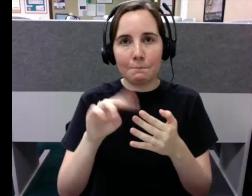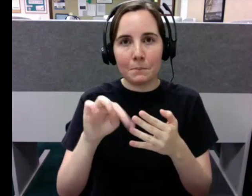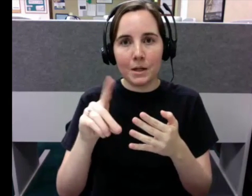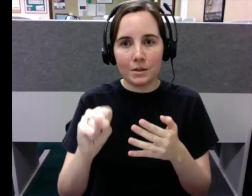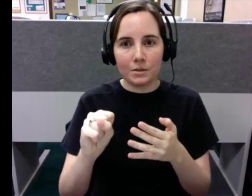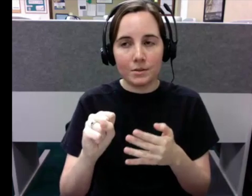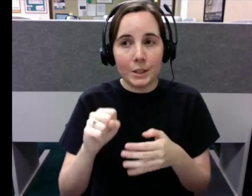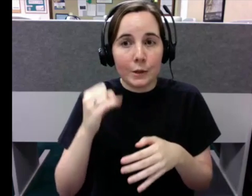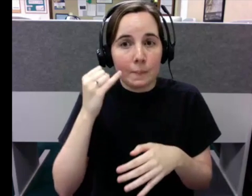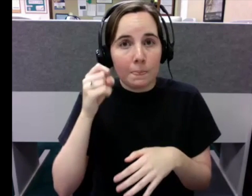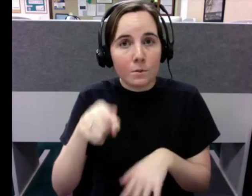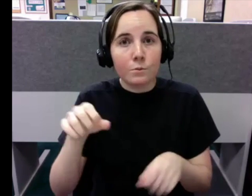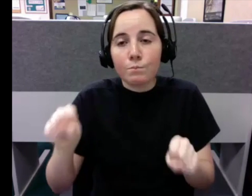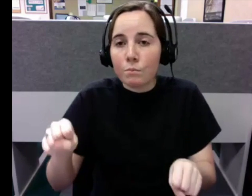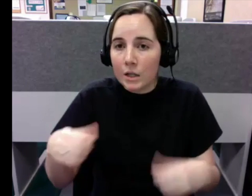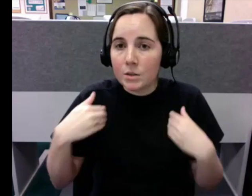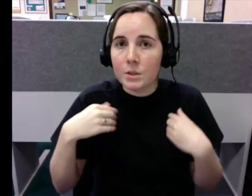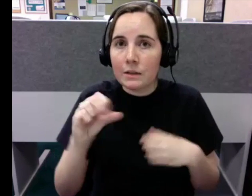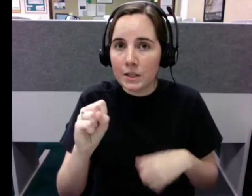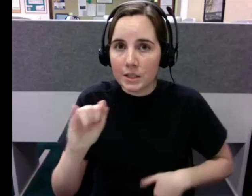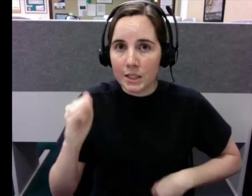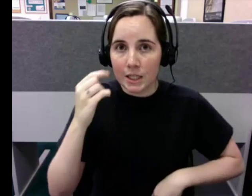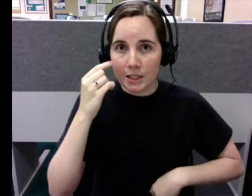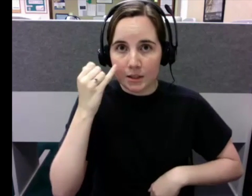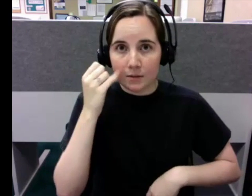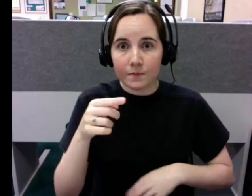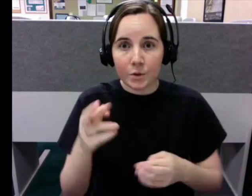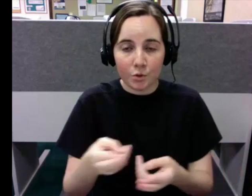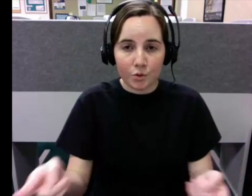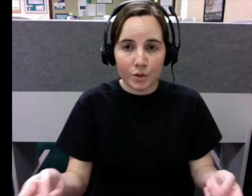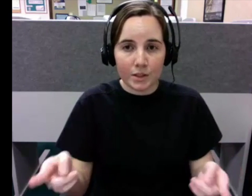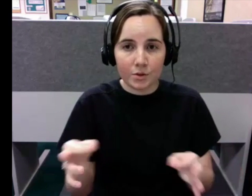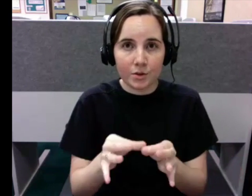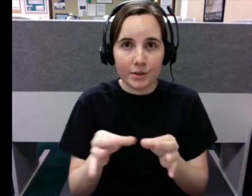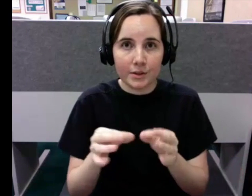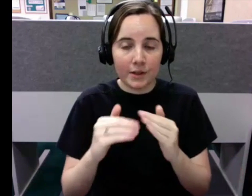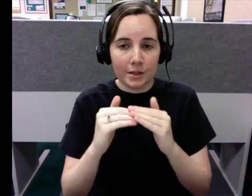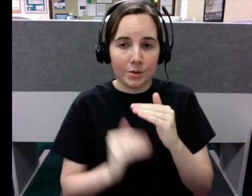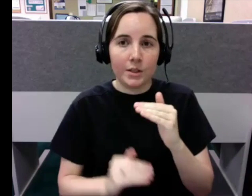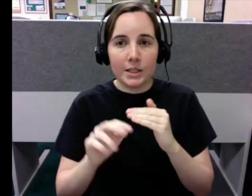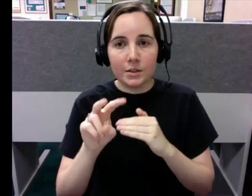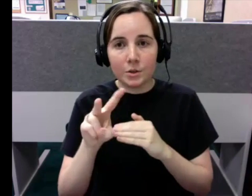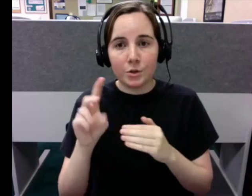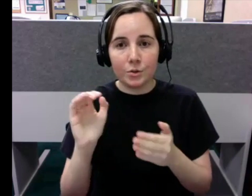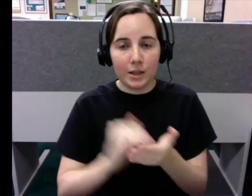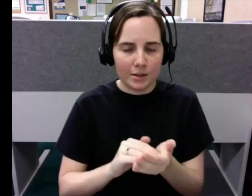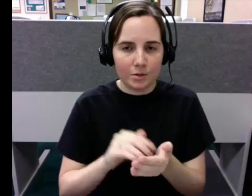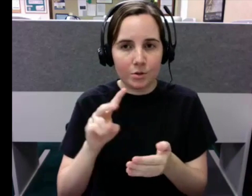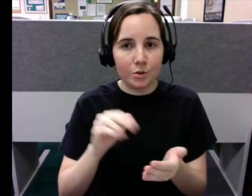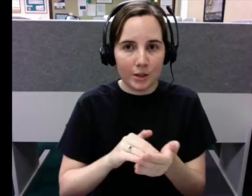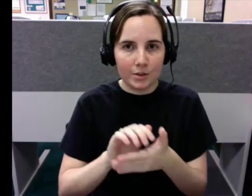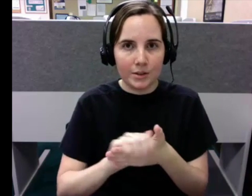your resources are worth $2,000 or less. A couple may be able to get SSI if they have resources